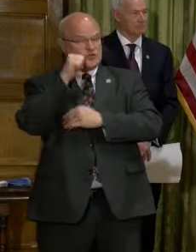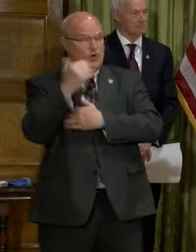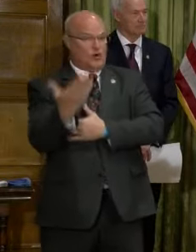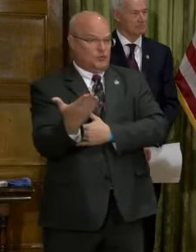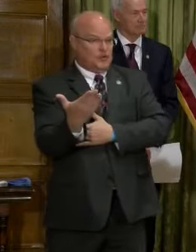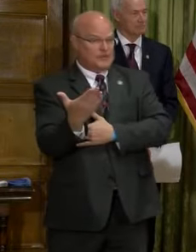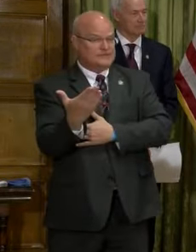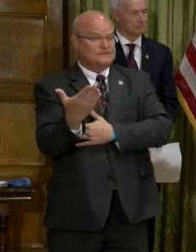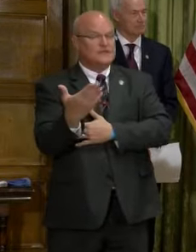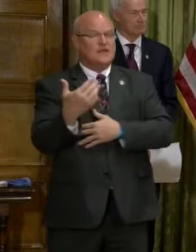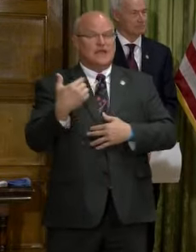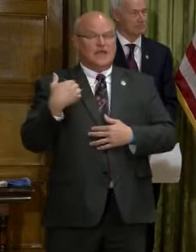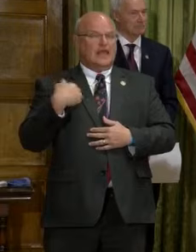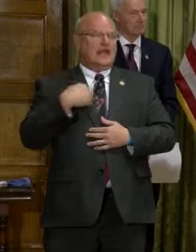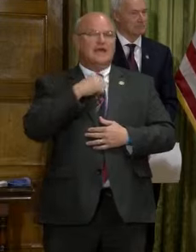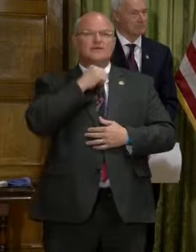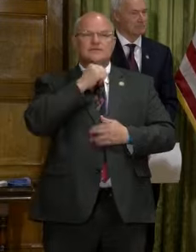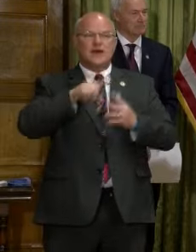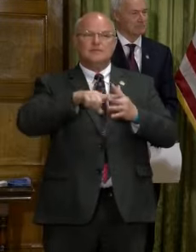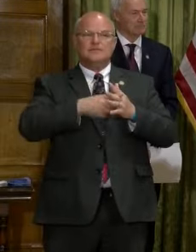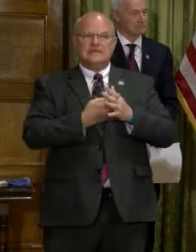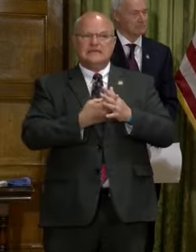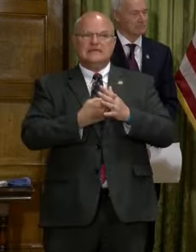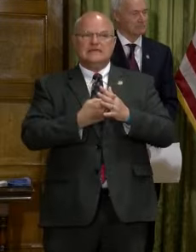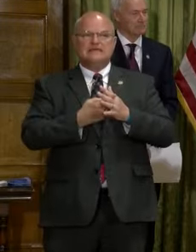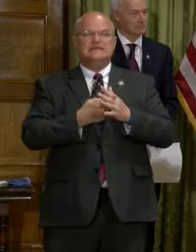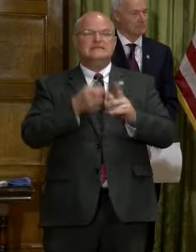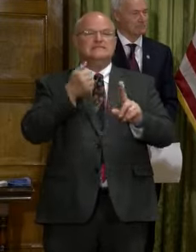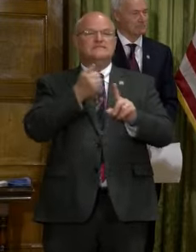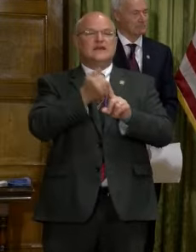morning, and will not be effective, though, until Monday.